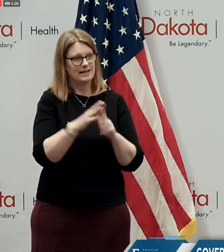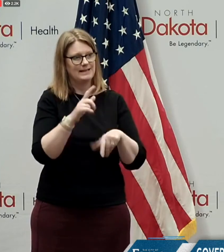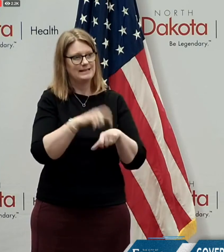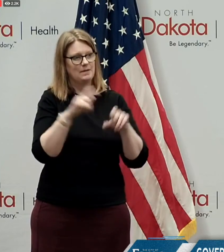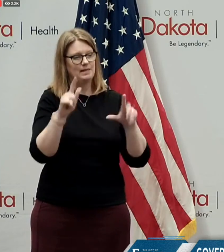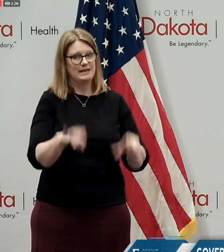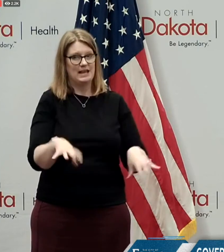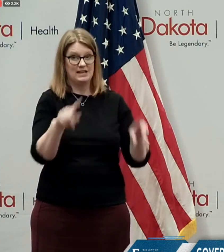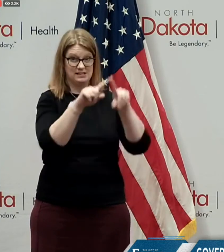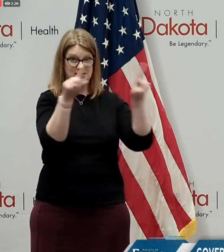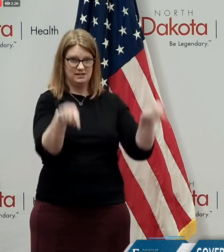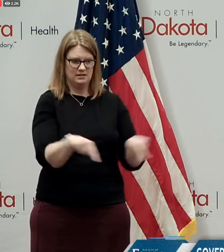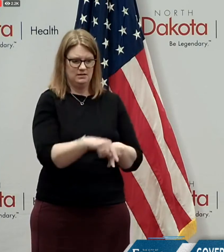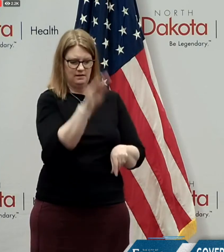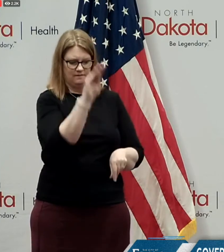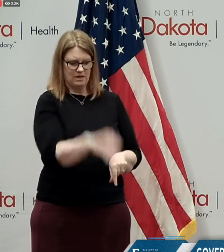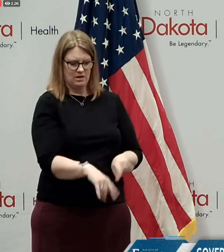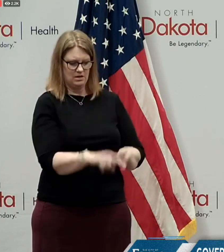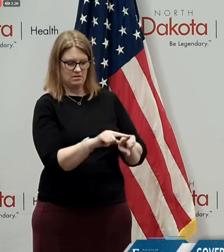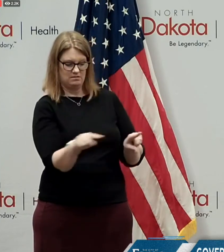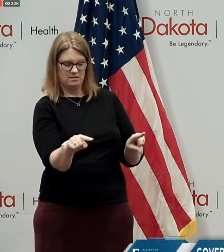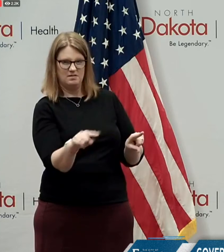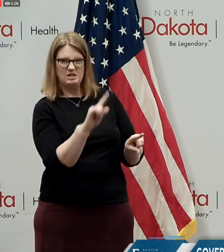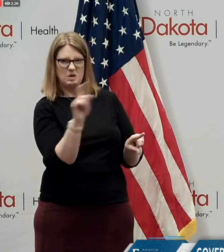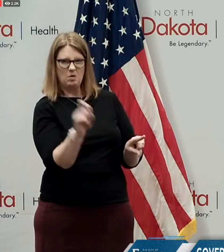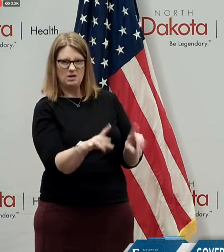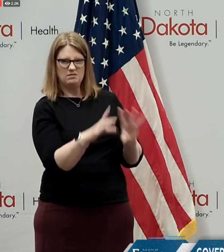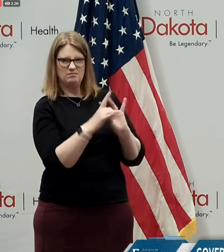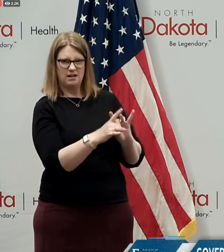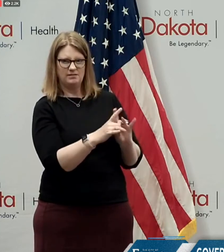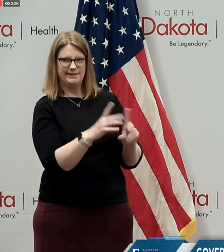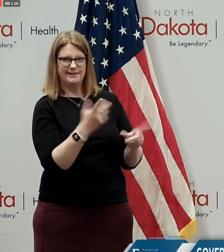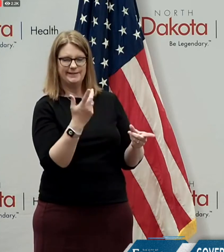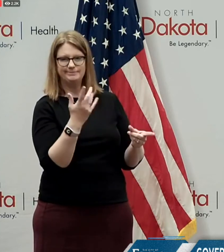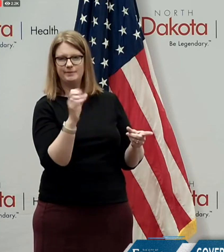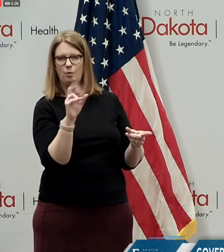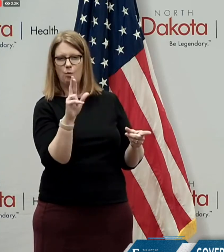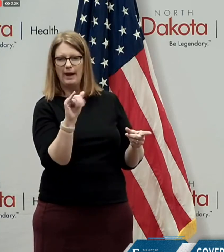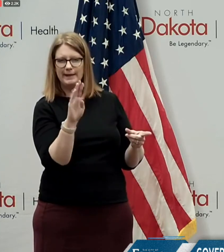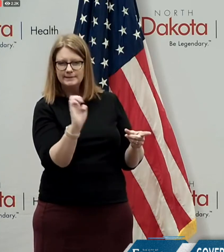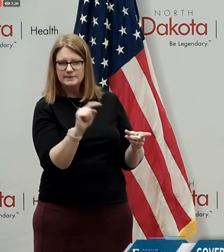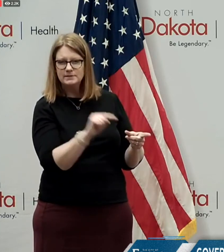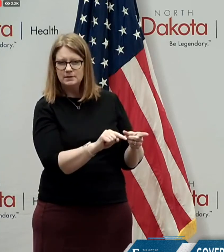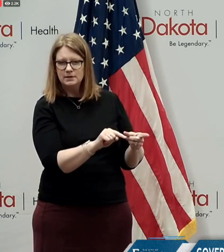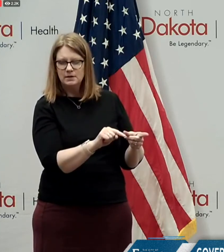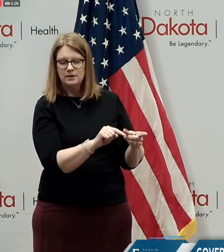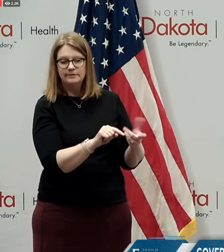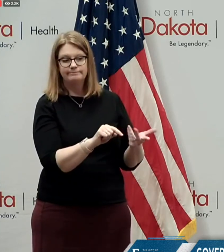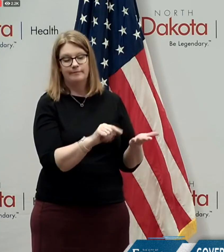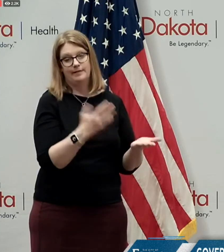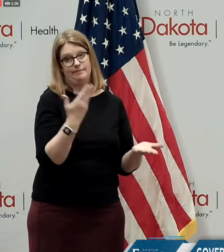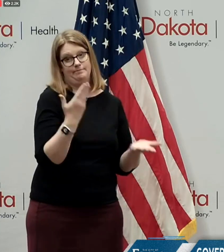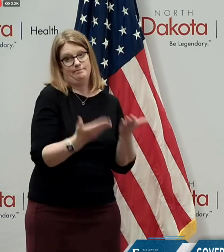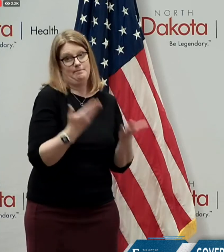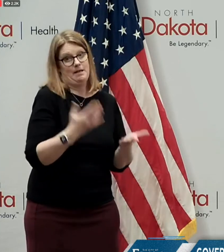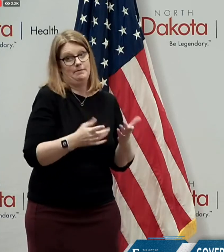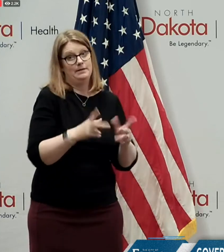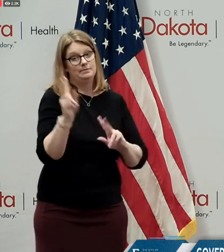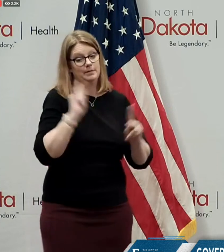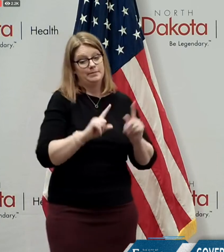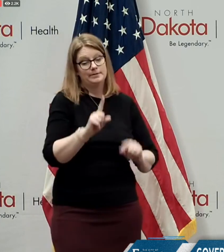field. And so we may be undercounting in the numerator where people did not